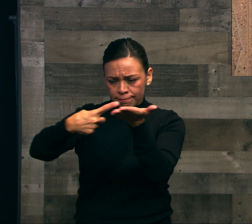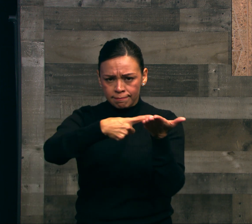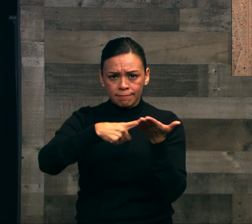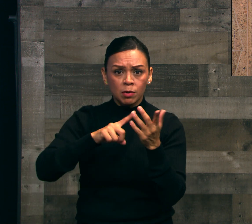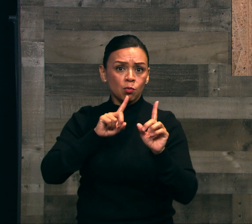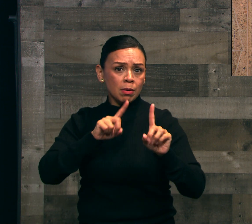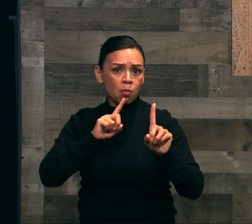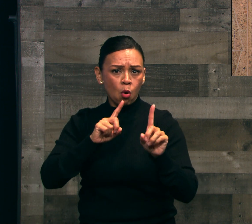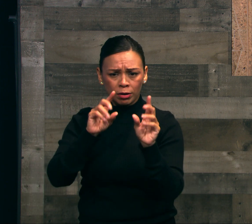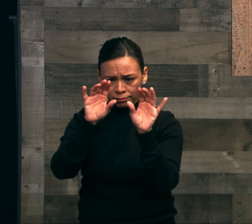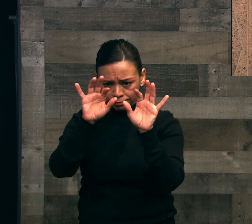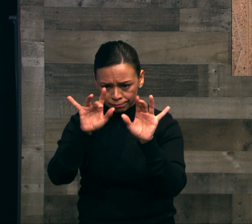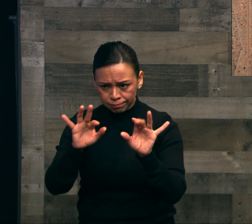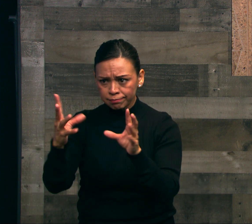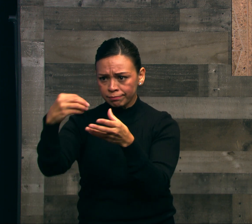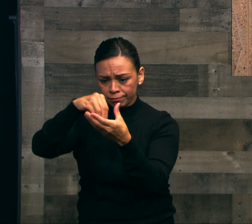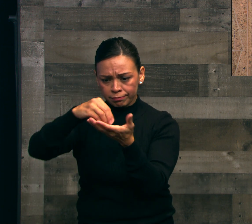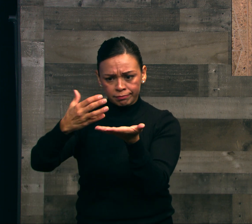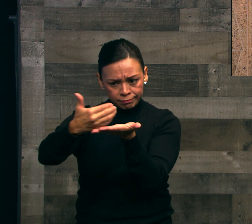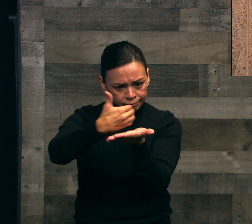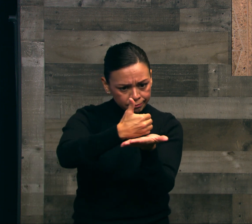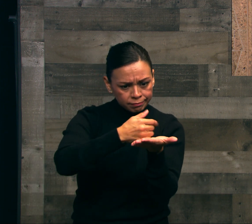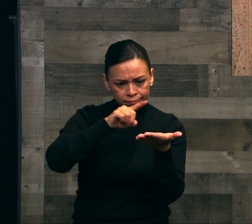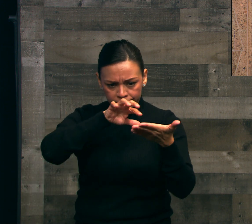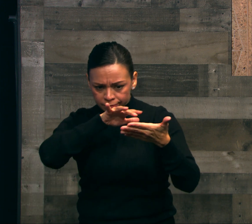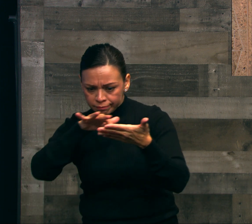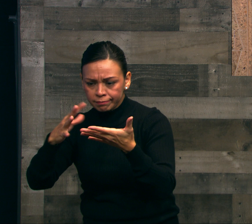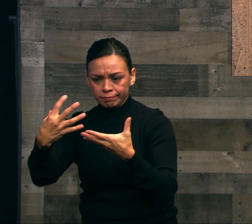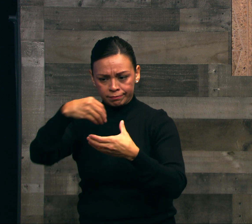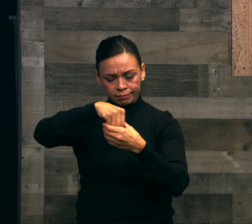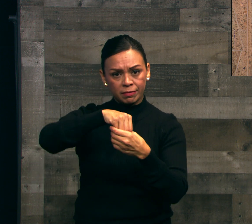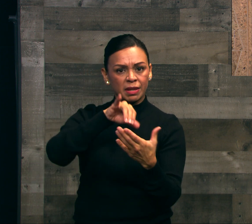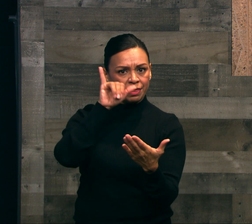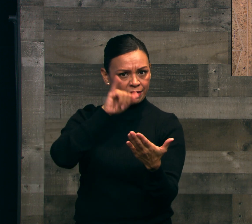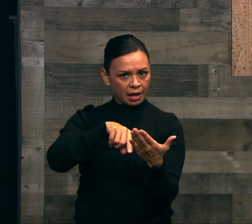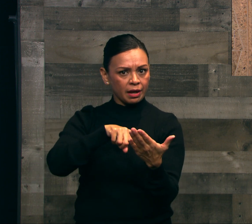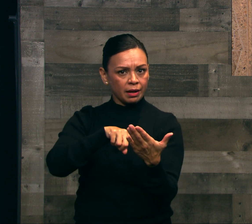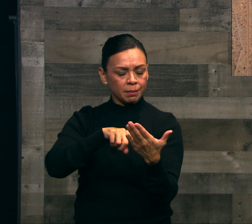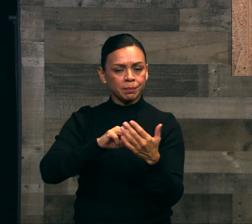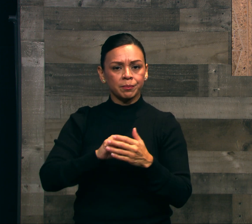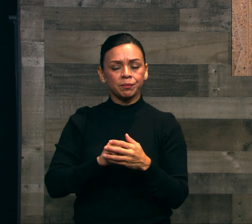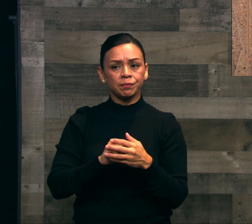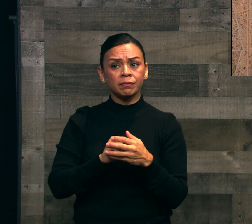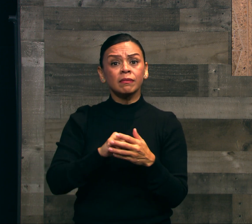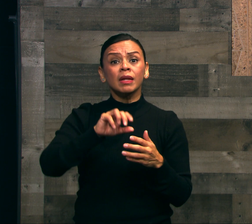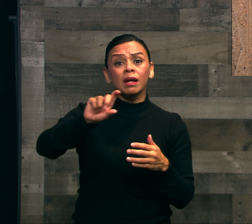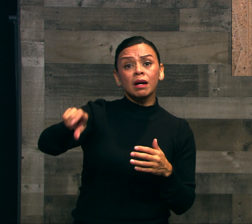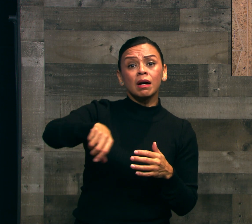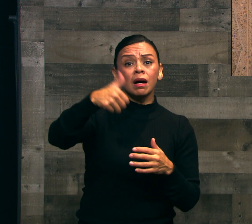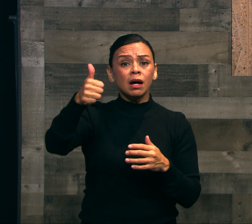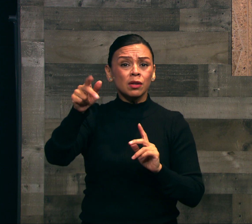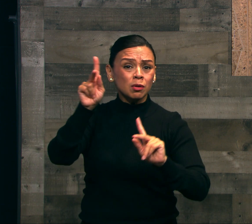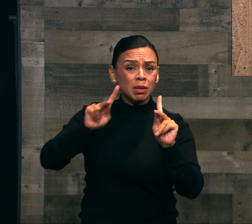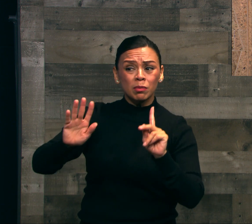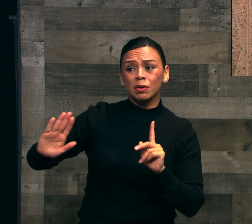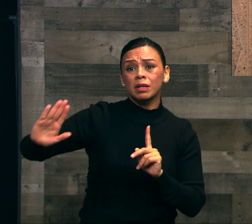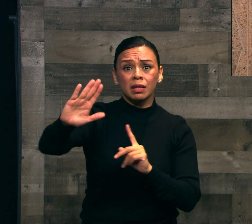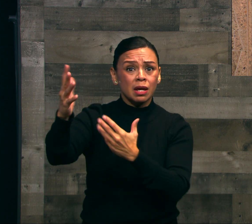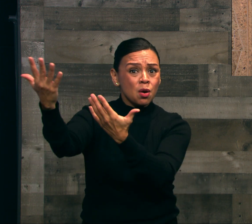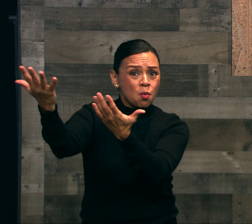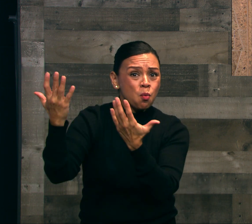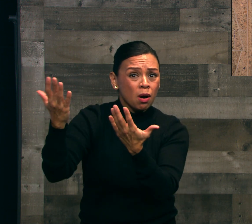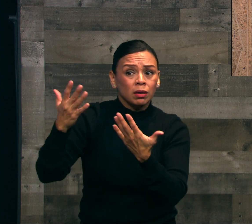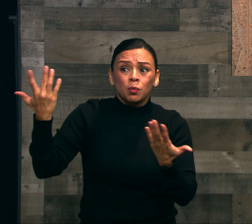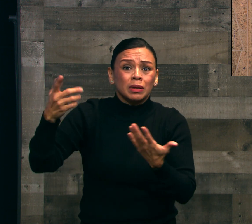that we have put together, that we have seen. And in doing so, we haven't left out